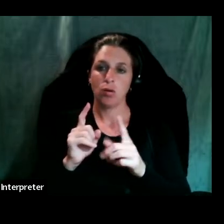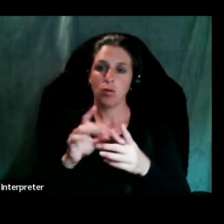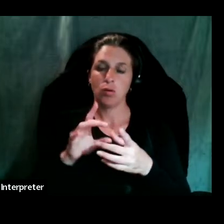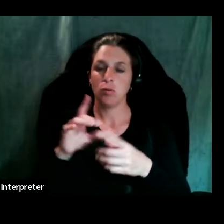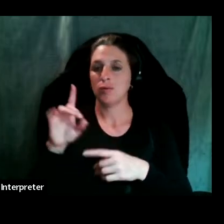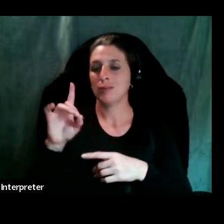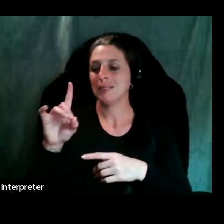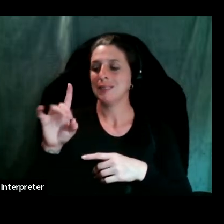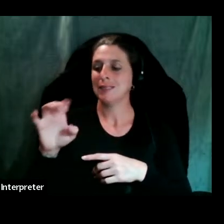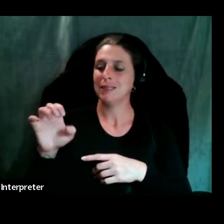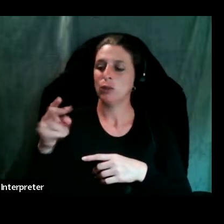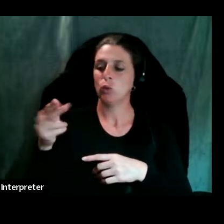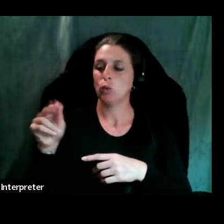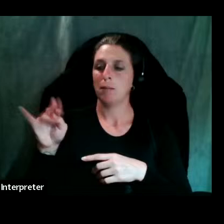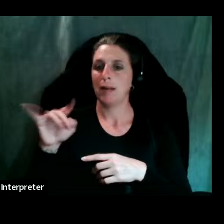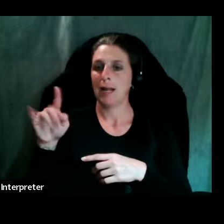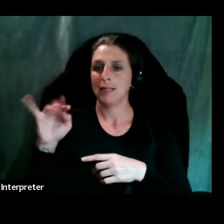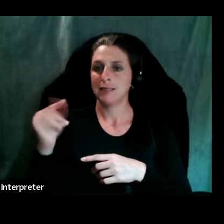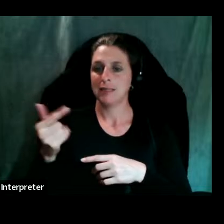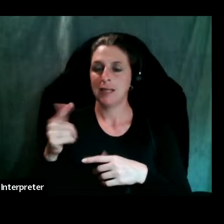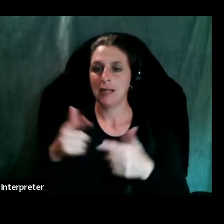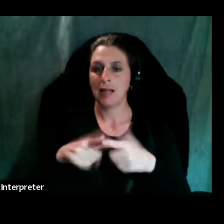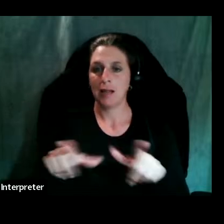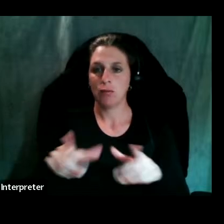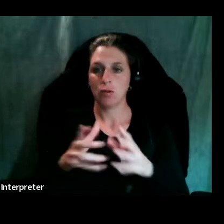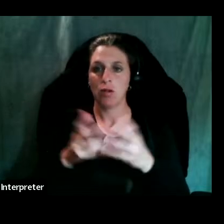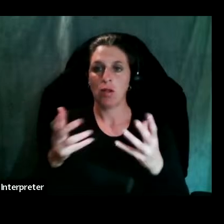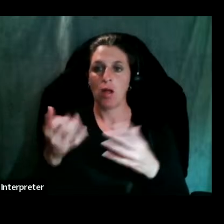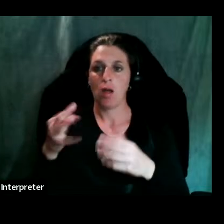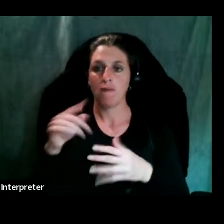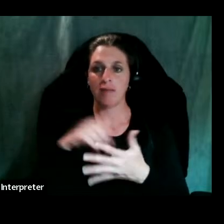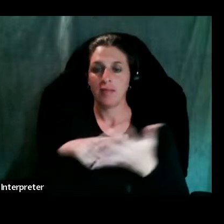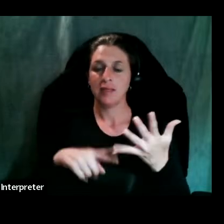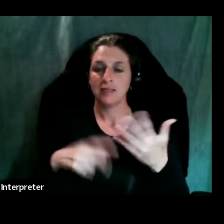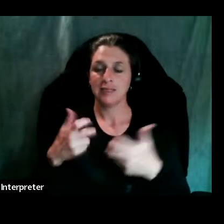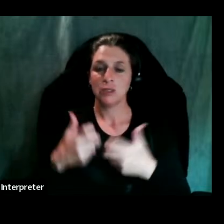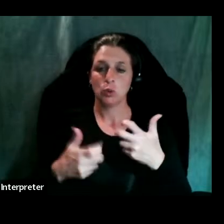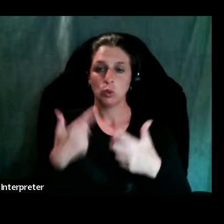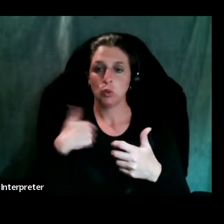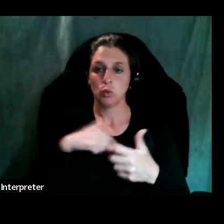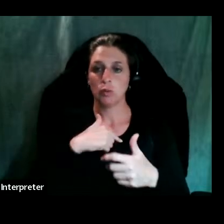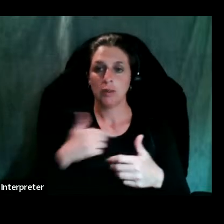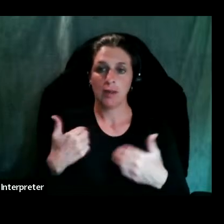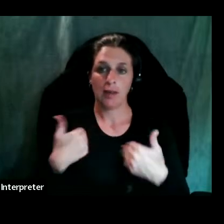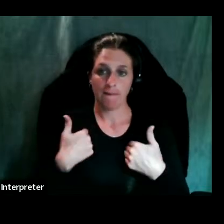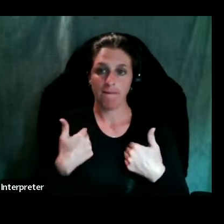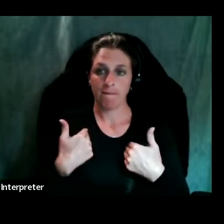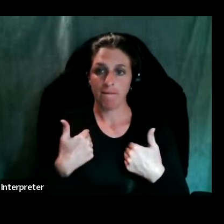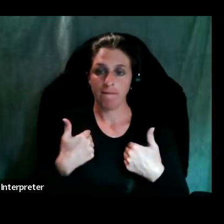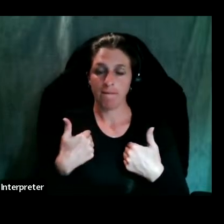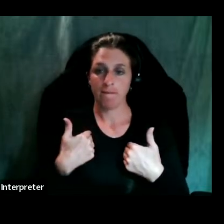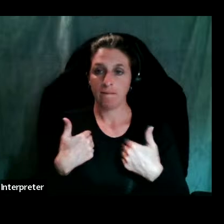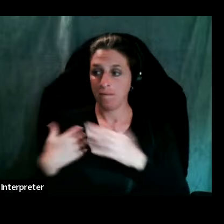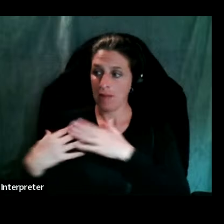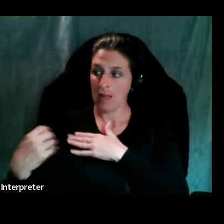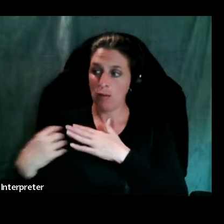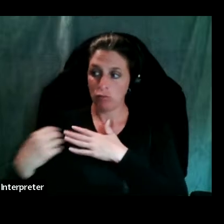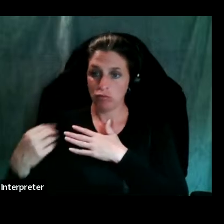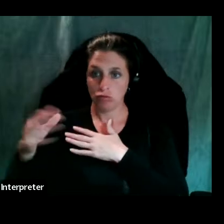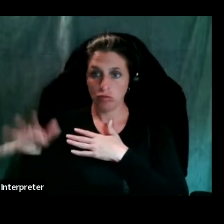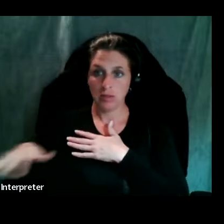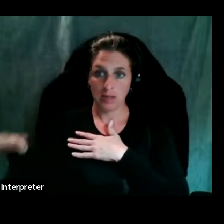dehumanizing language and a lot of these issues that we're having, just externally also in